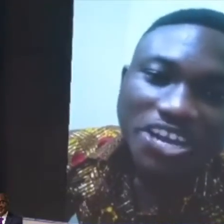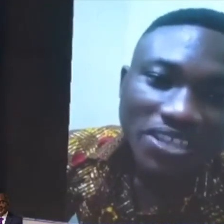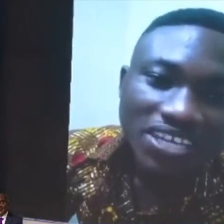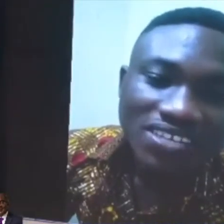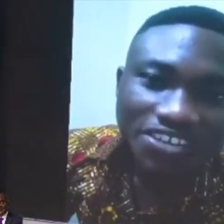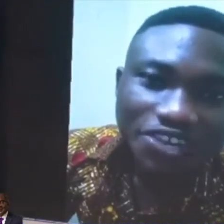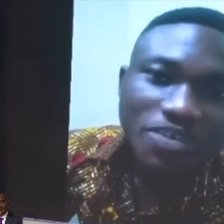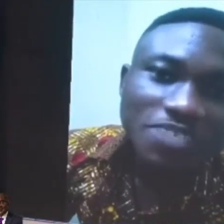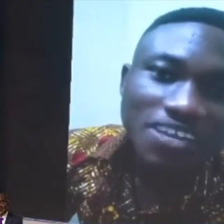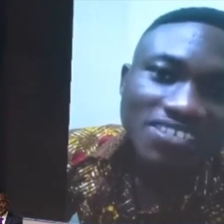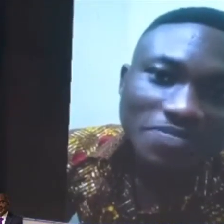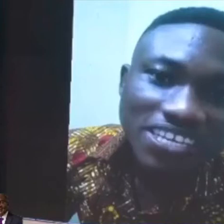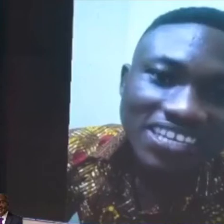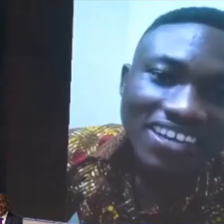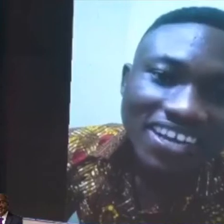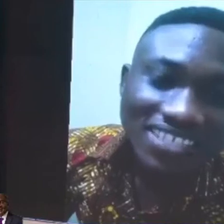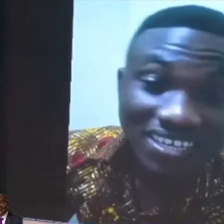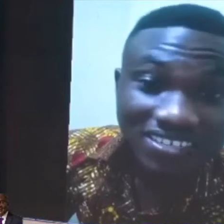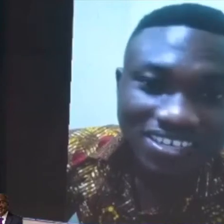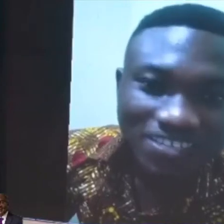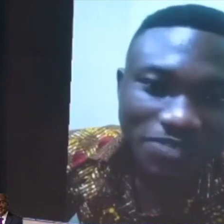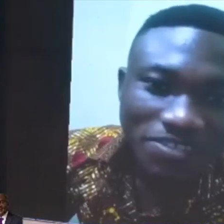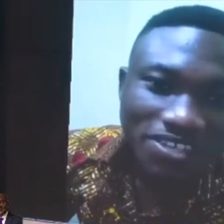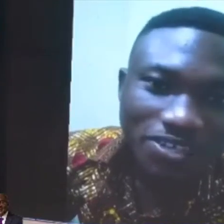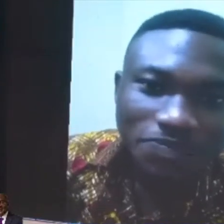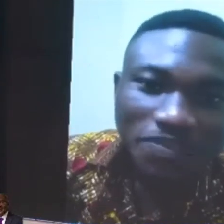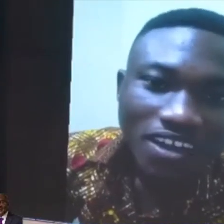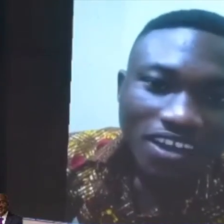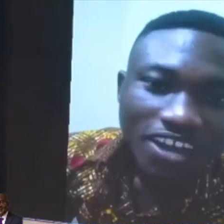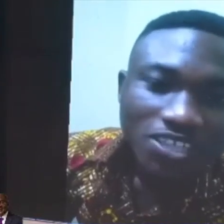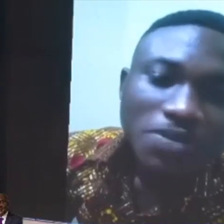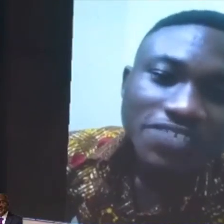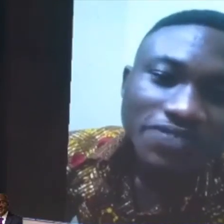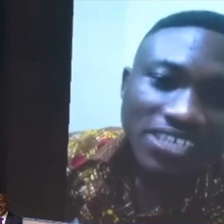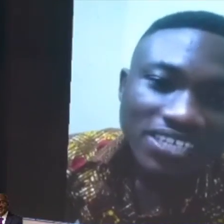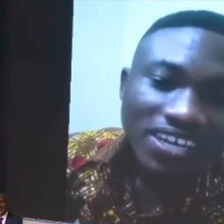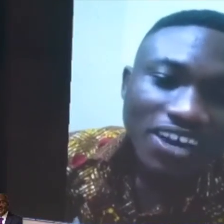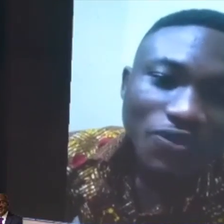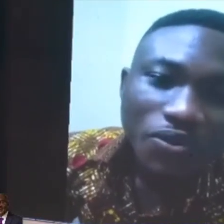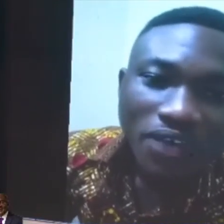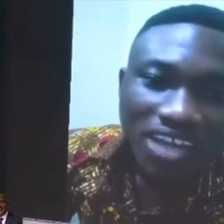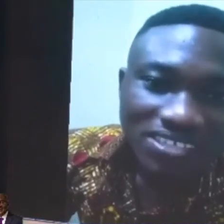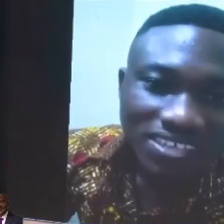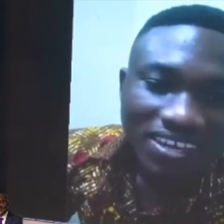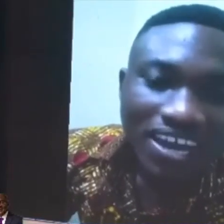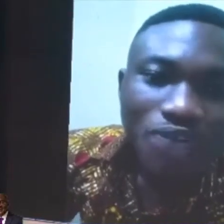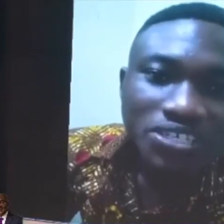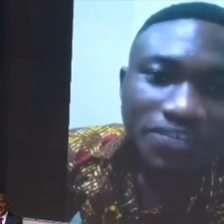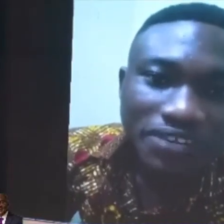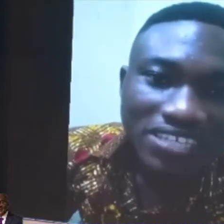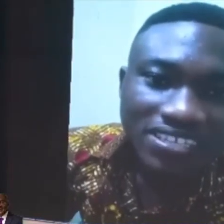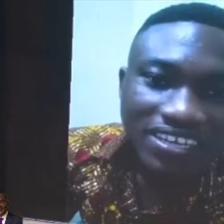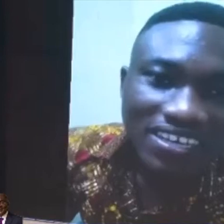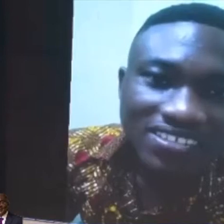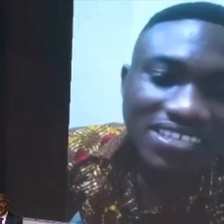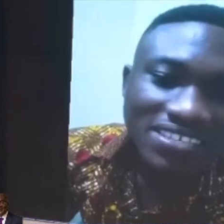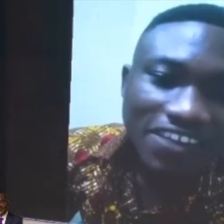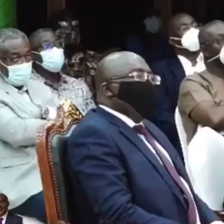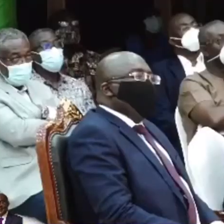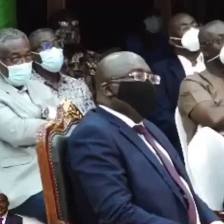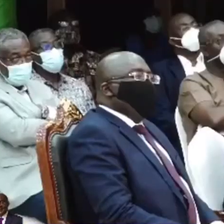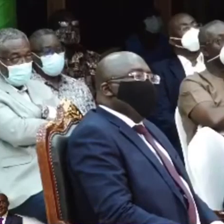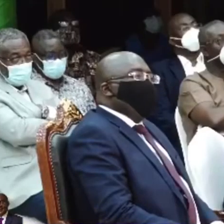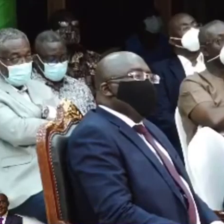the Central Municipal Assembly as a national service personnel. Respectfully, I would want to ask, how different is this